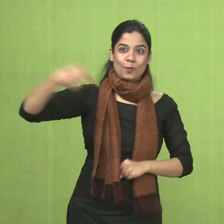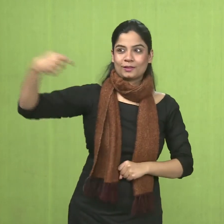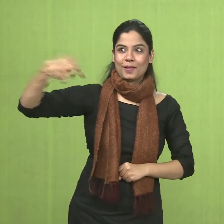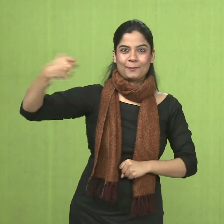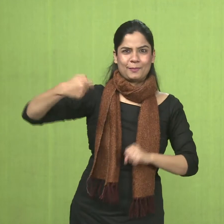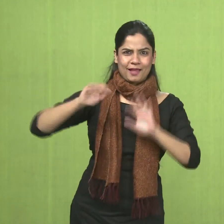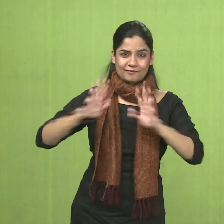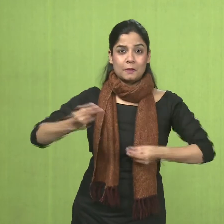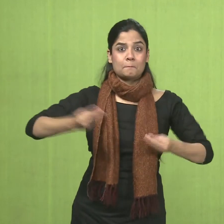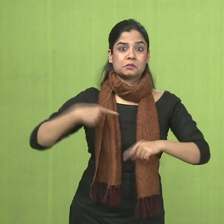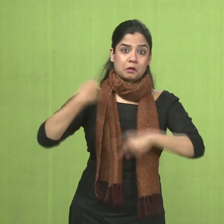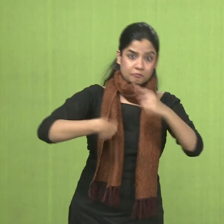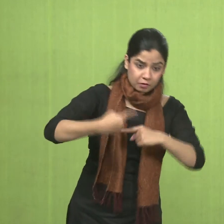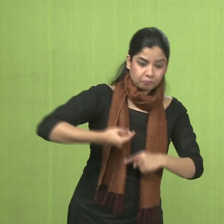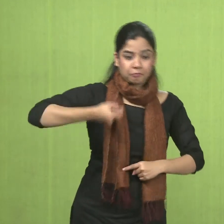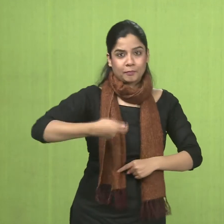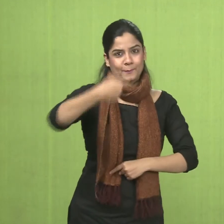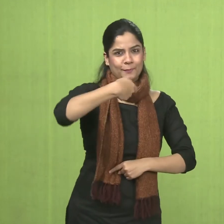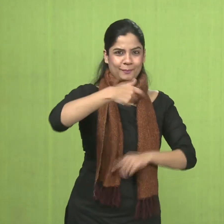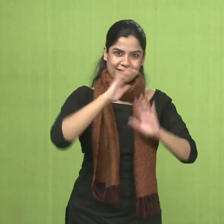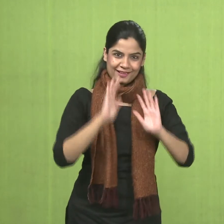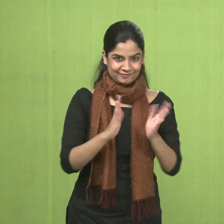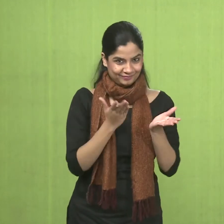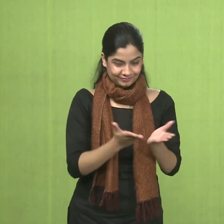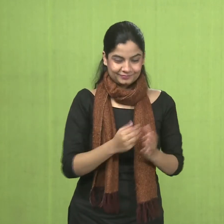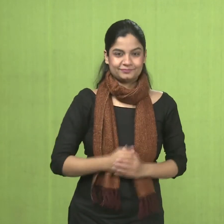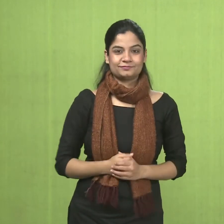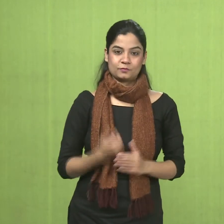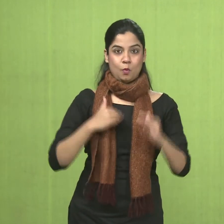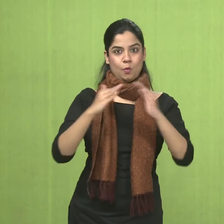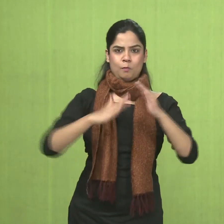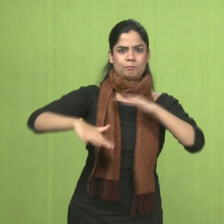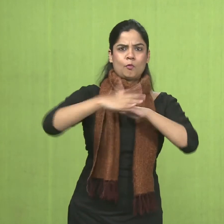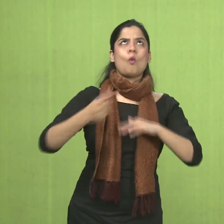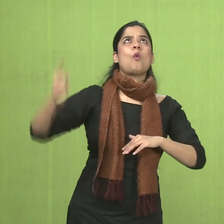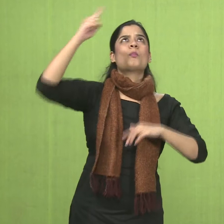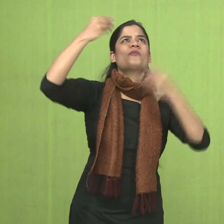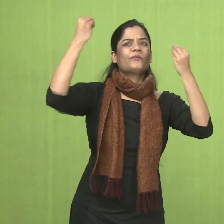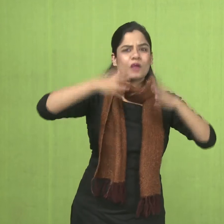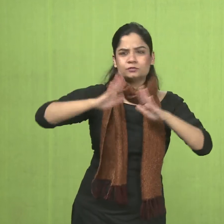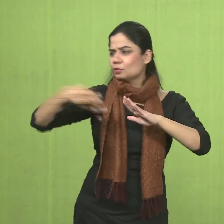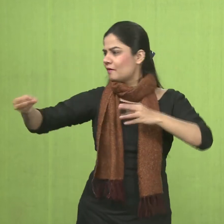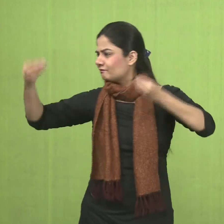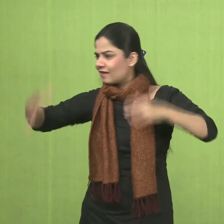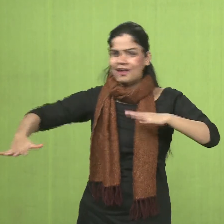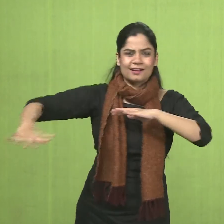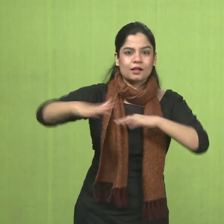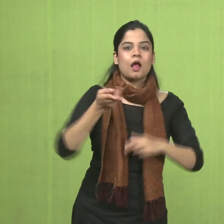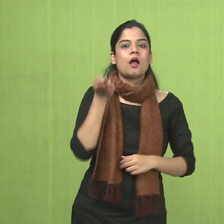work. The place of our house that we have given on rent. So getting paid from the